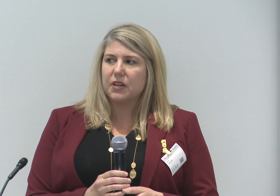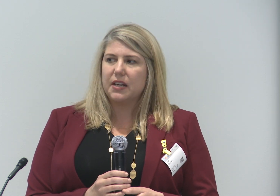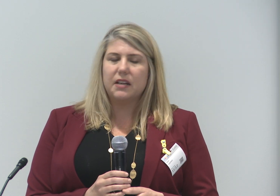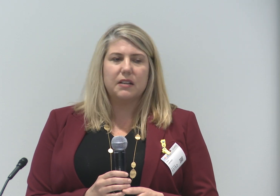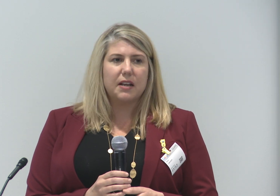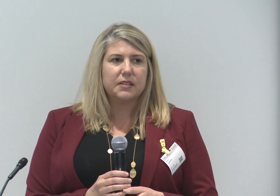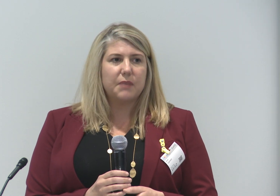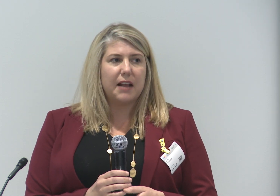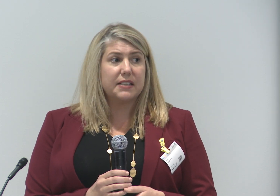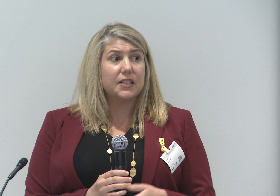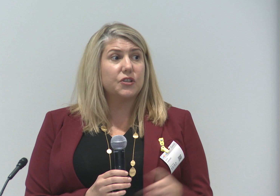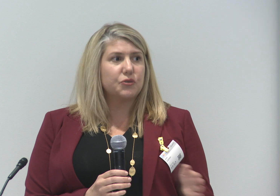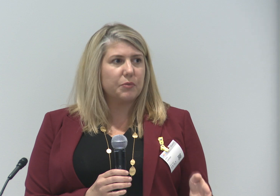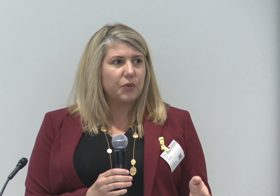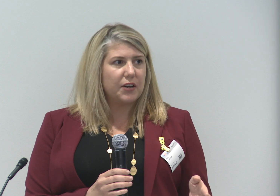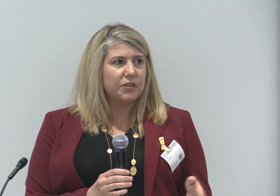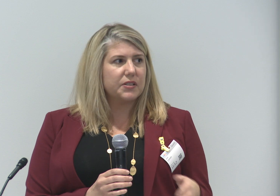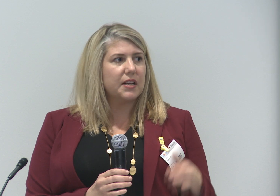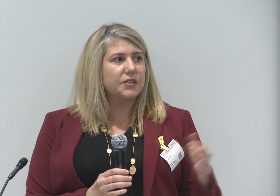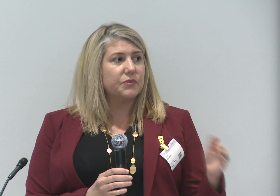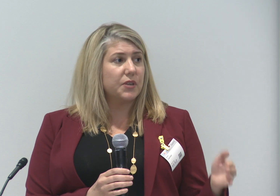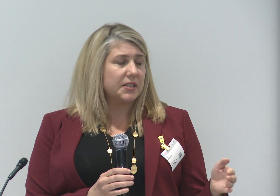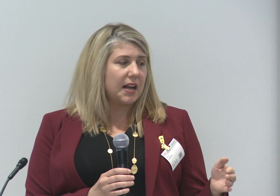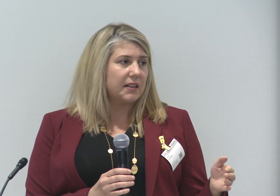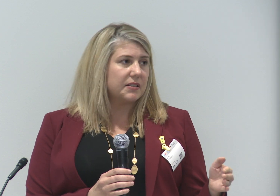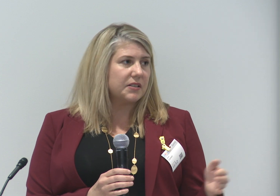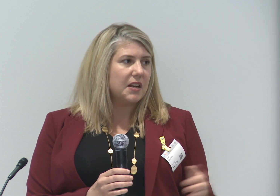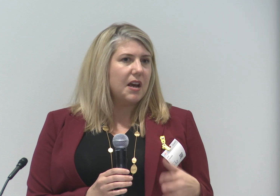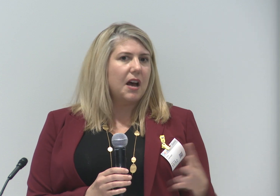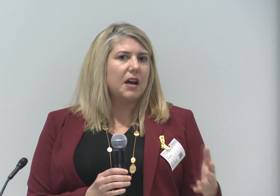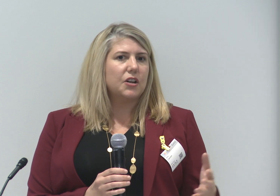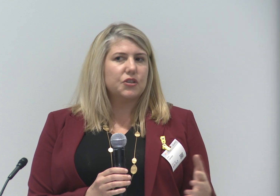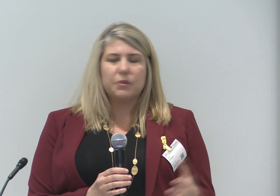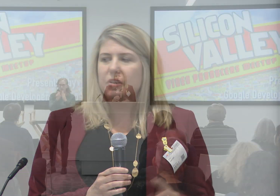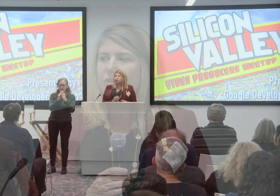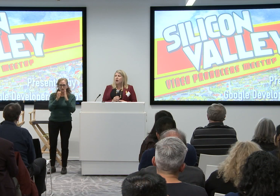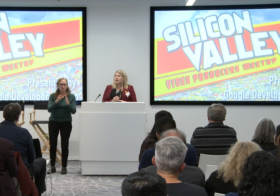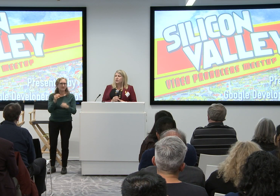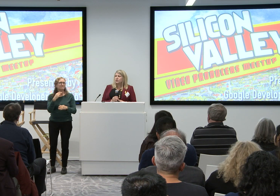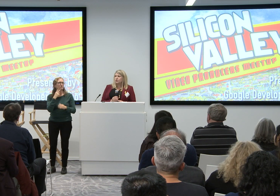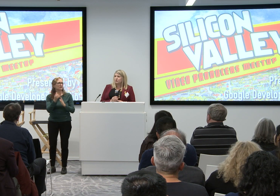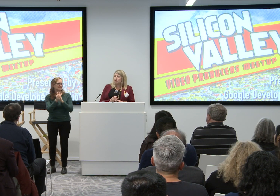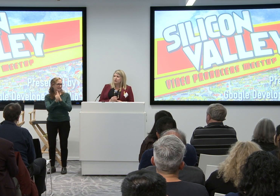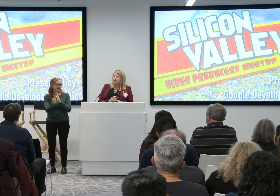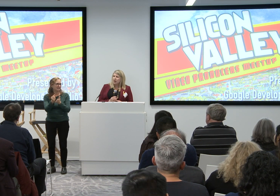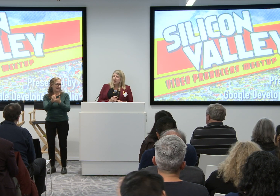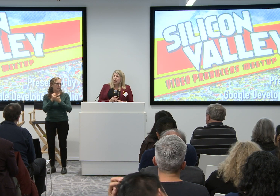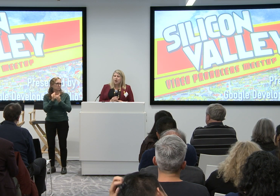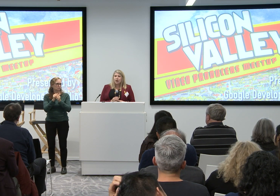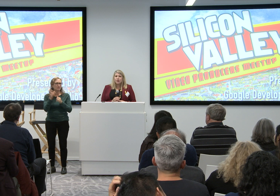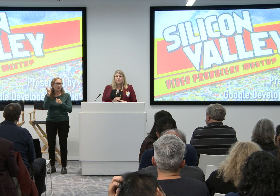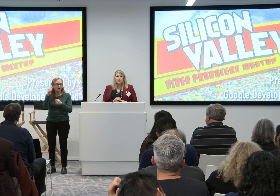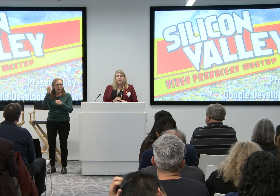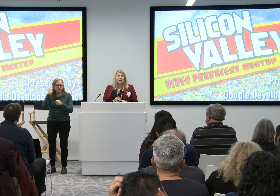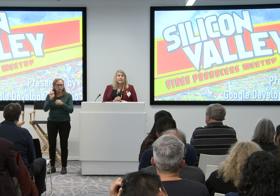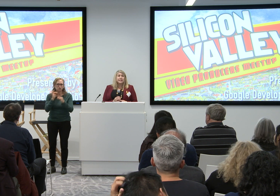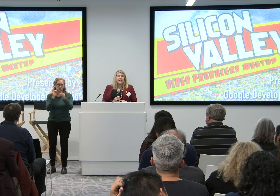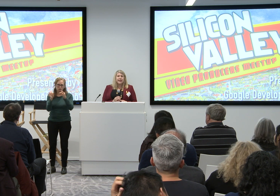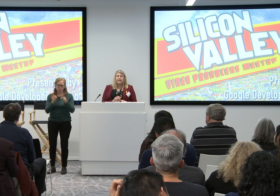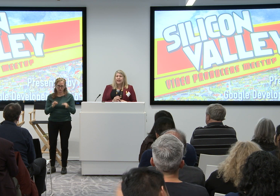tricky, and some highly skilled script writers and also voice talents contribute to audio description. Lucky to say